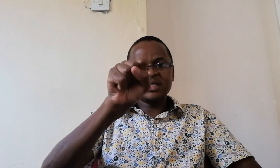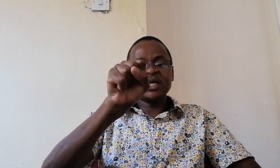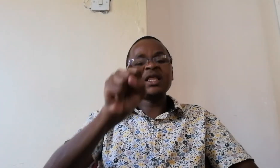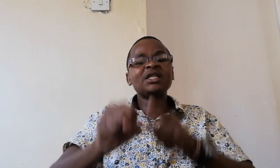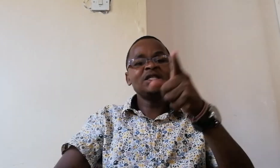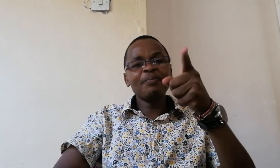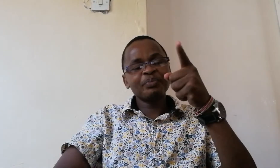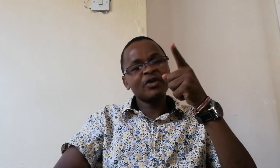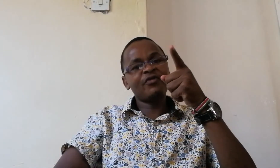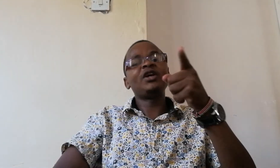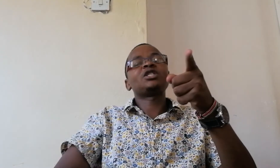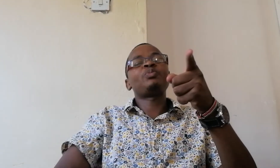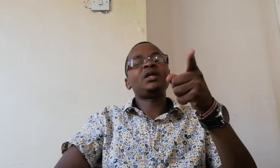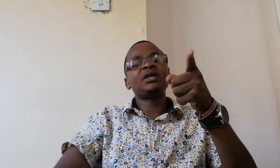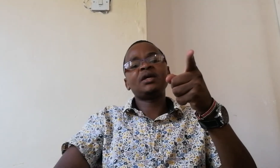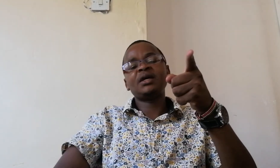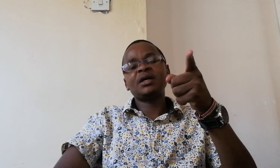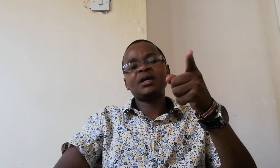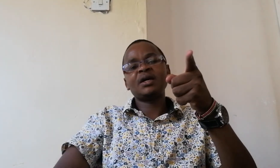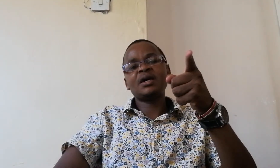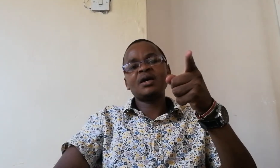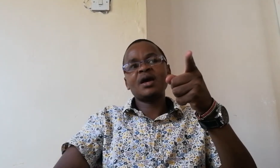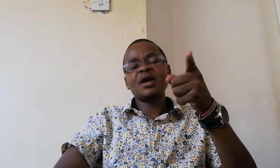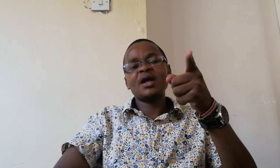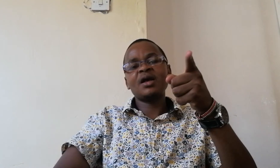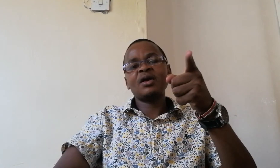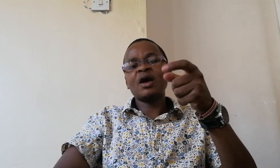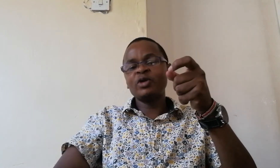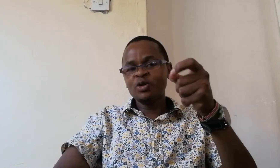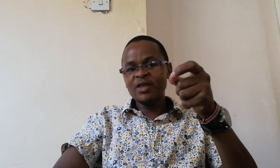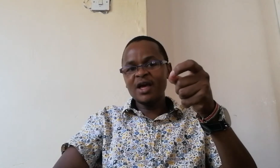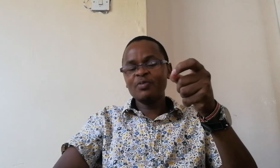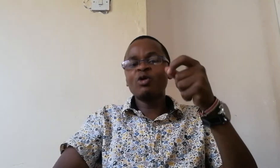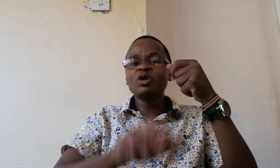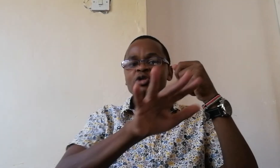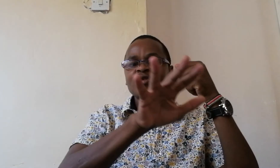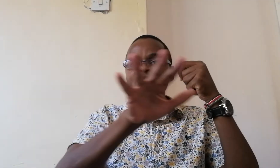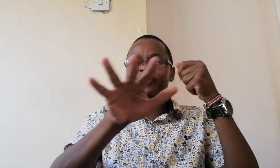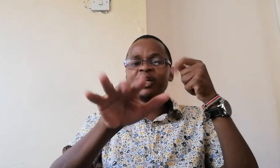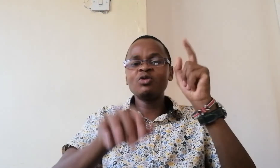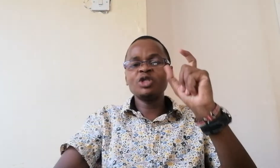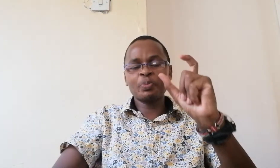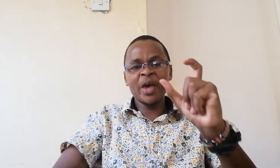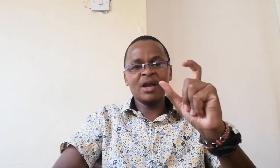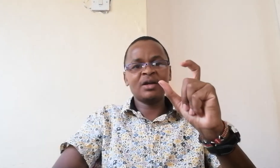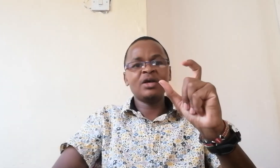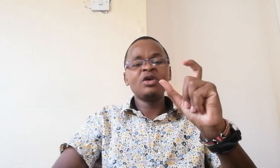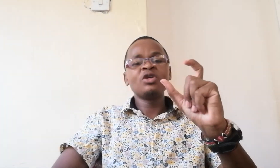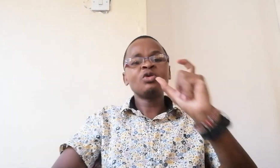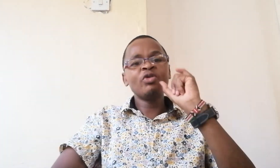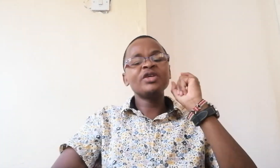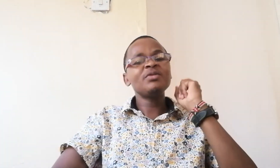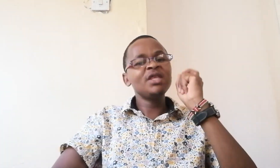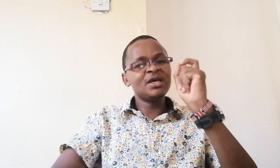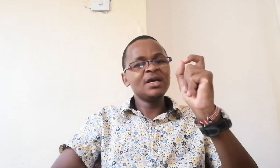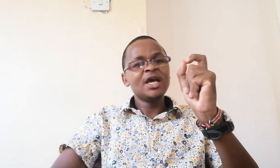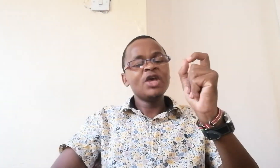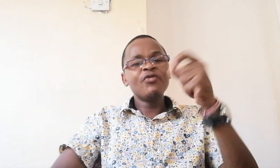M-O-S-E-S. That is figure spelling. Are we together? Because you're using your finger to spell. So the same thing, if you